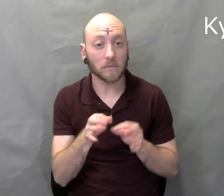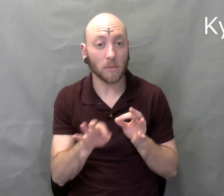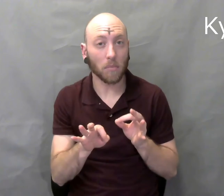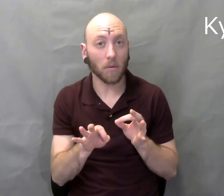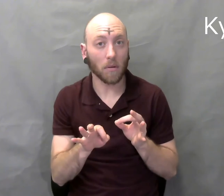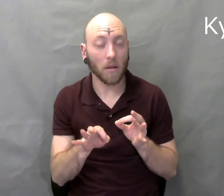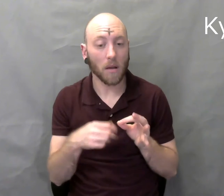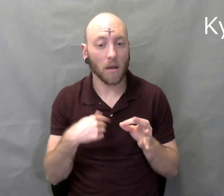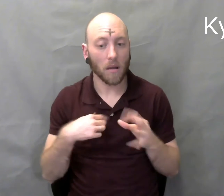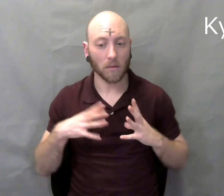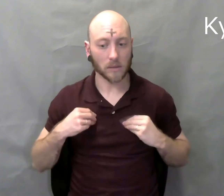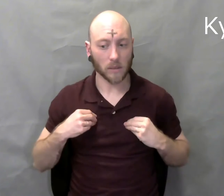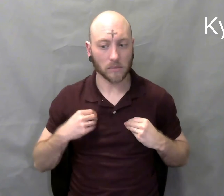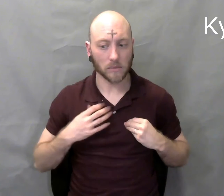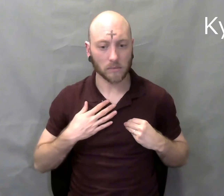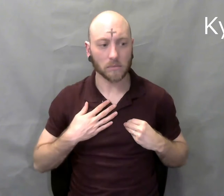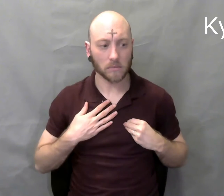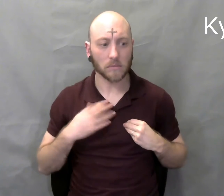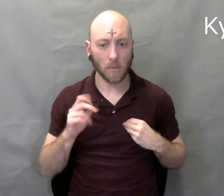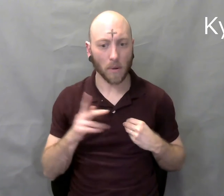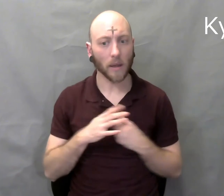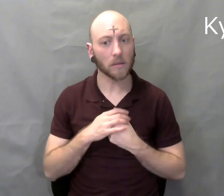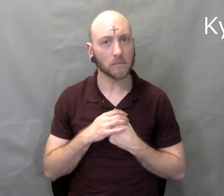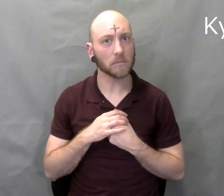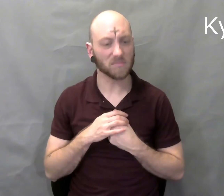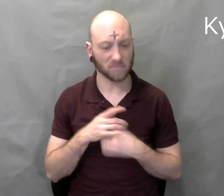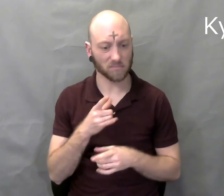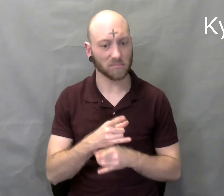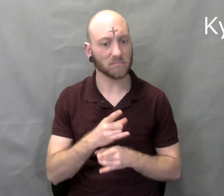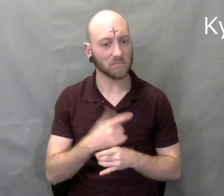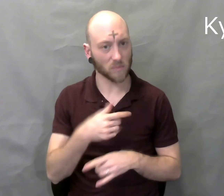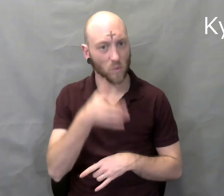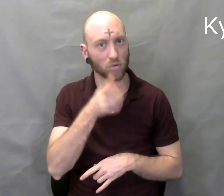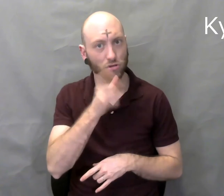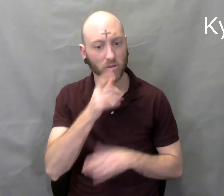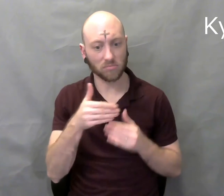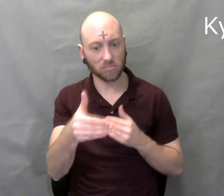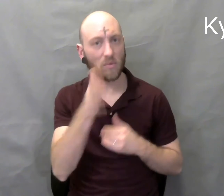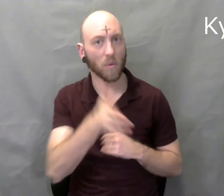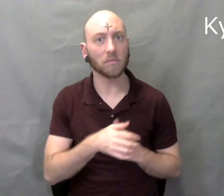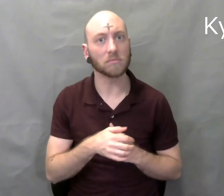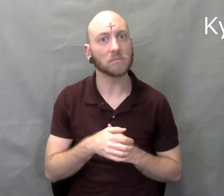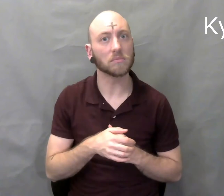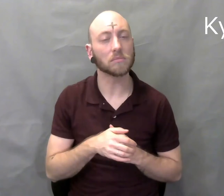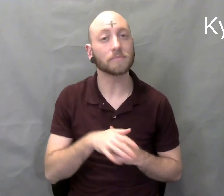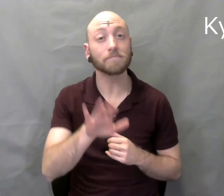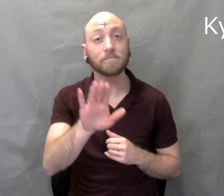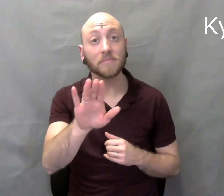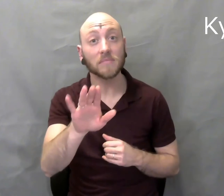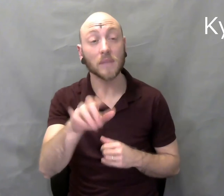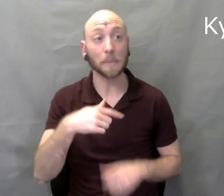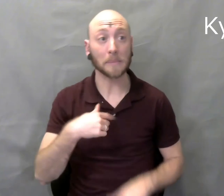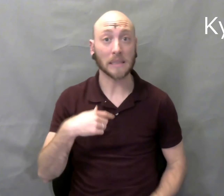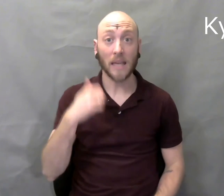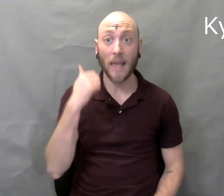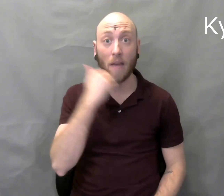I'm at the drinking age, now, this is what's going to happen. And I was never a everyday drinker. I